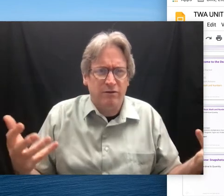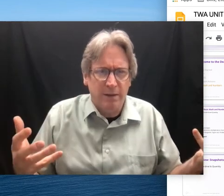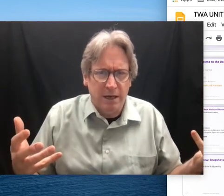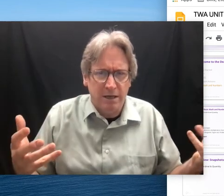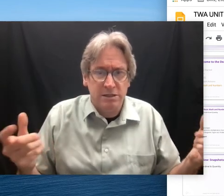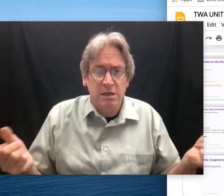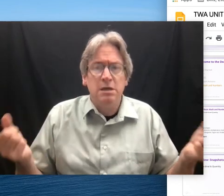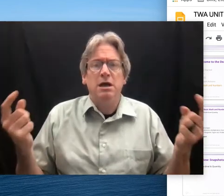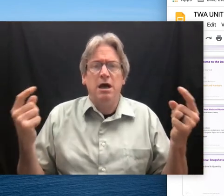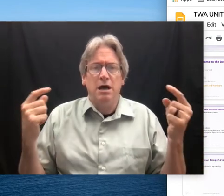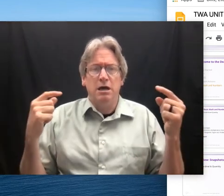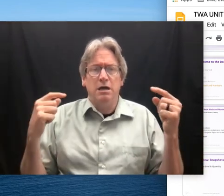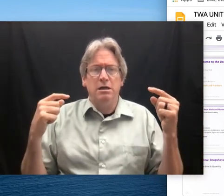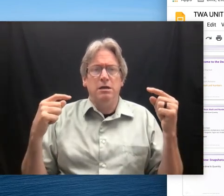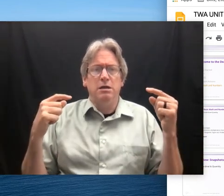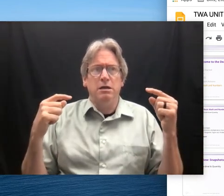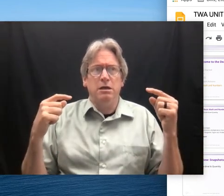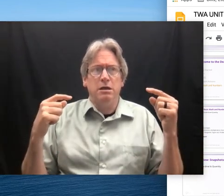have different meanings.